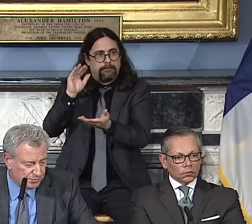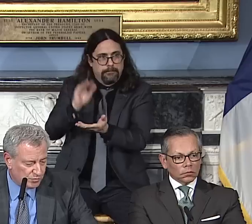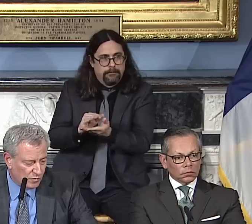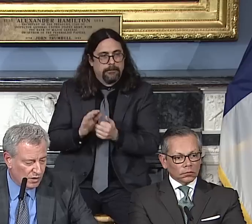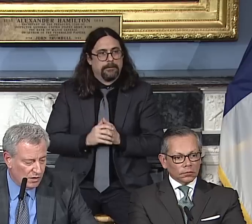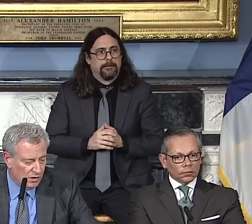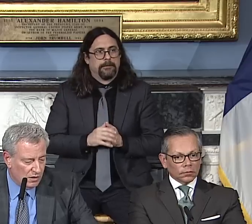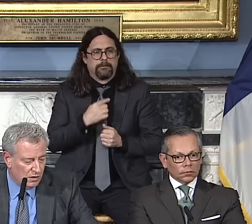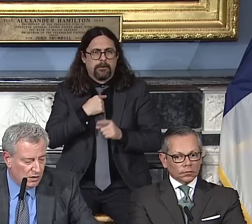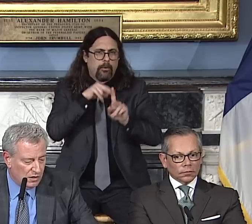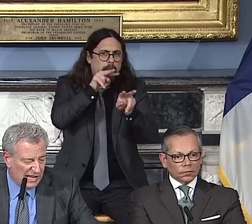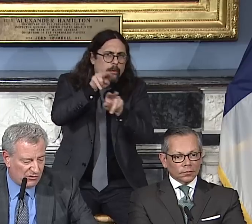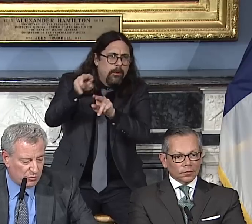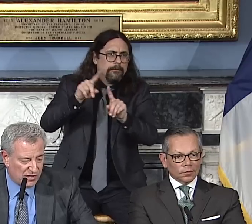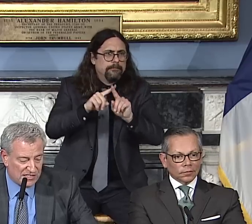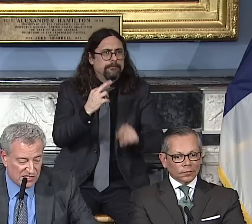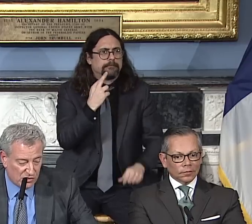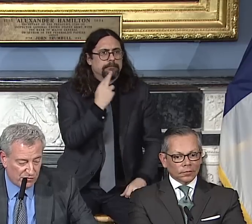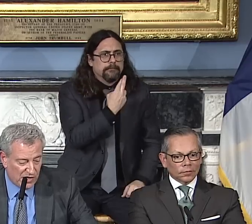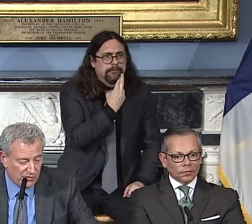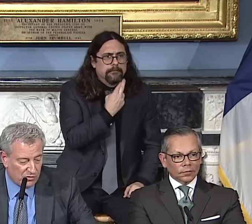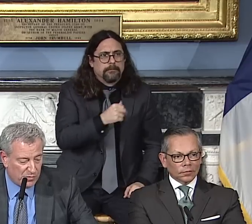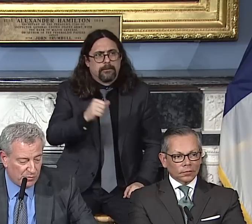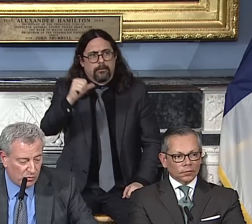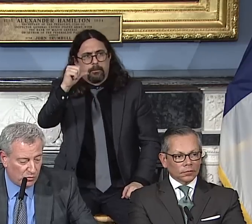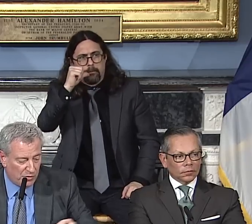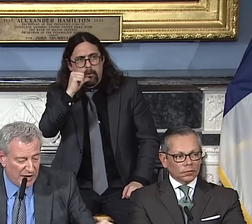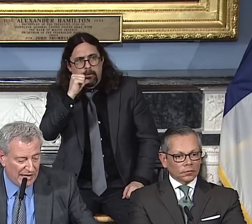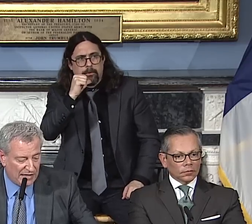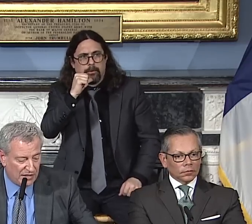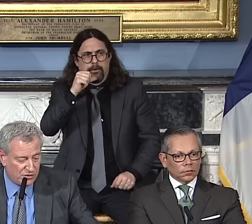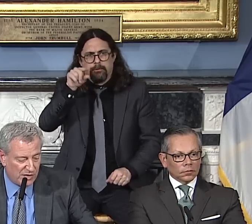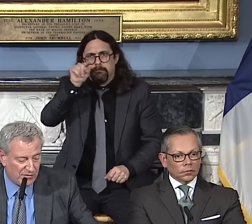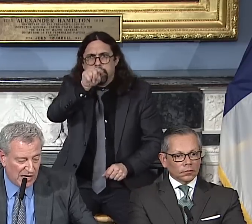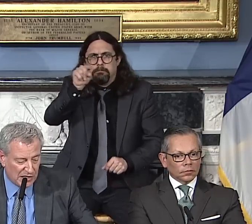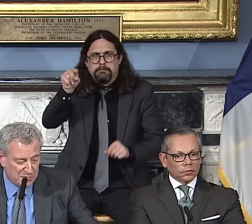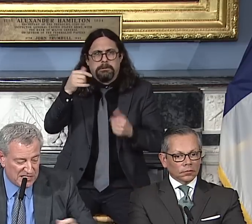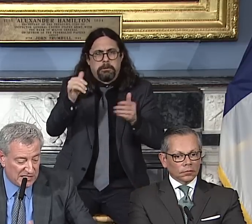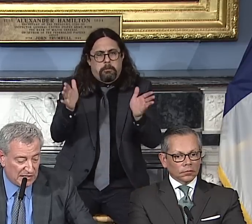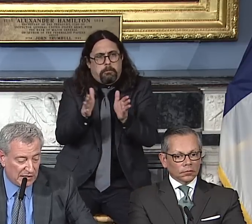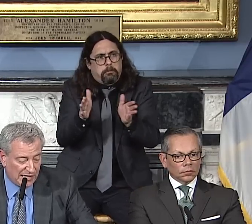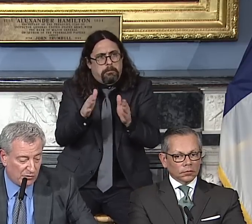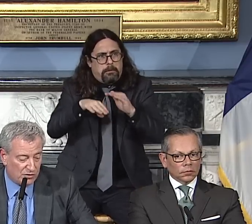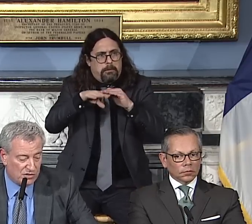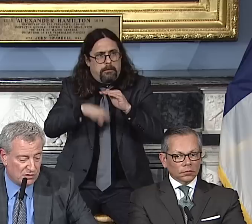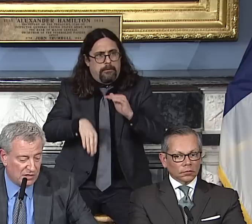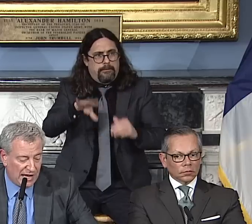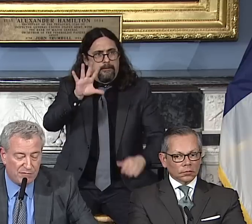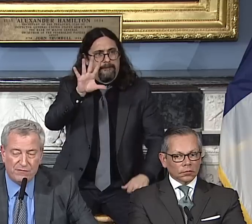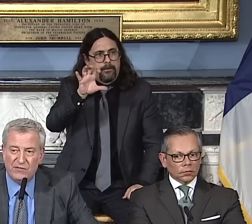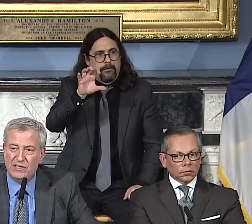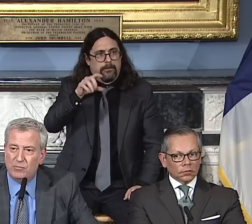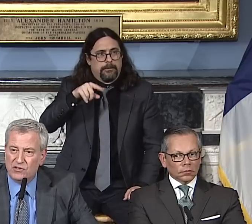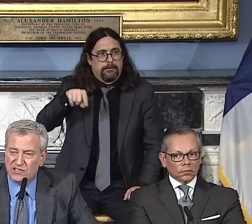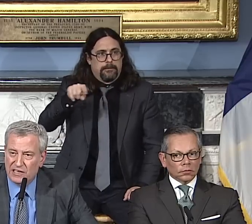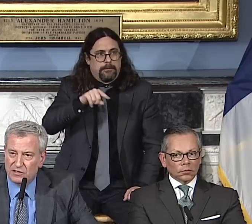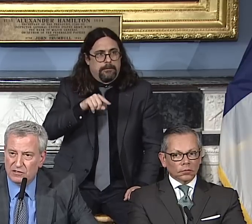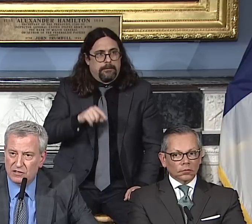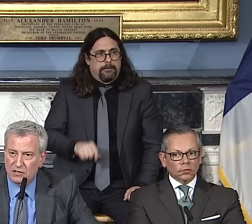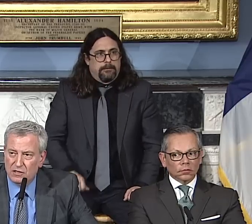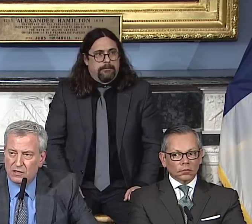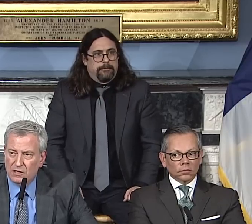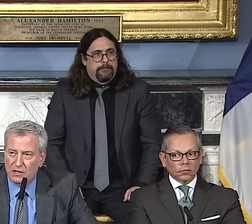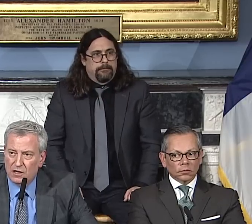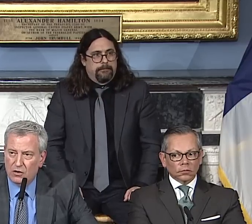bars. Gathering places under 500 people will be mandated to have occupancy levels at